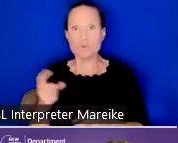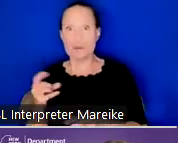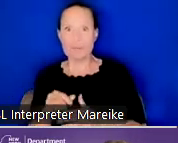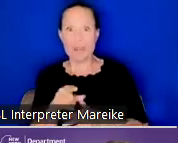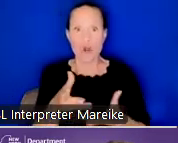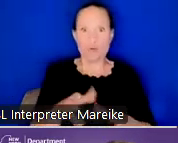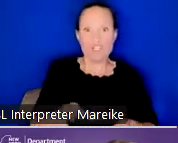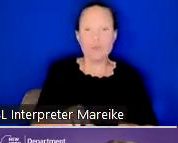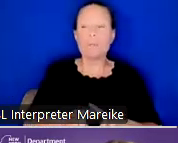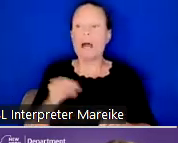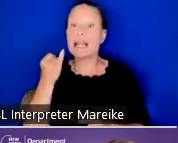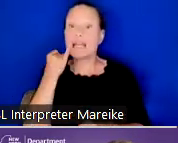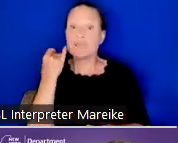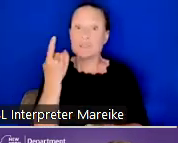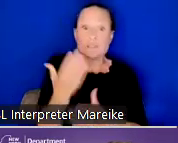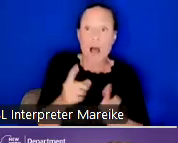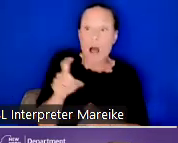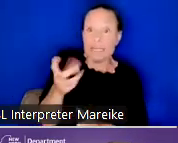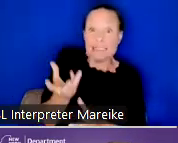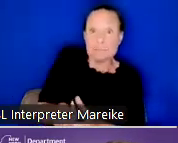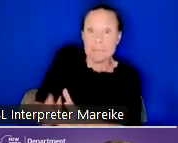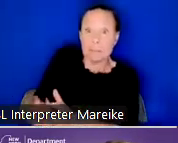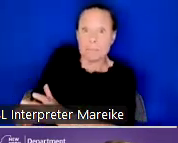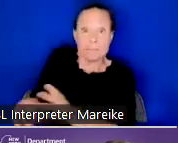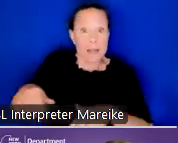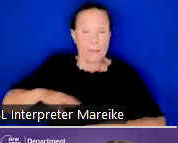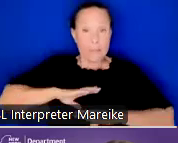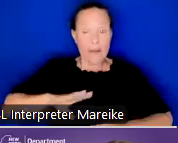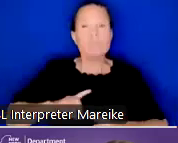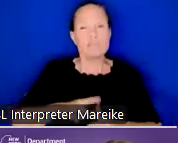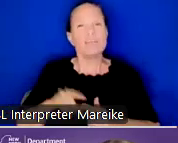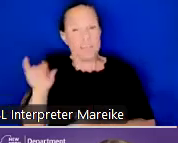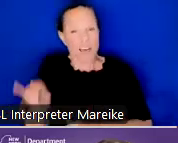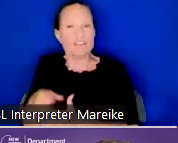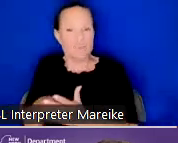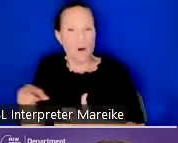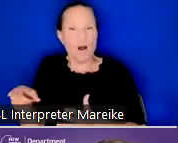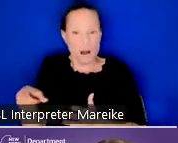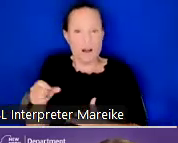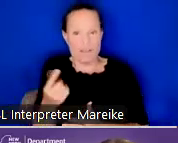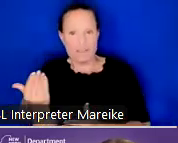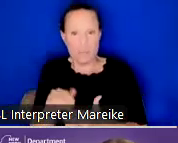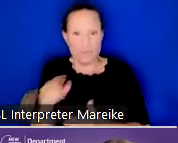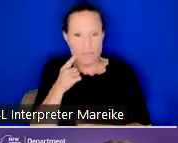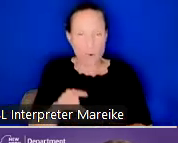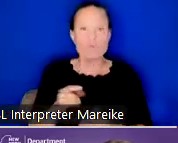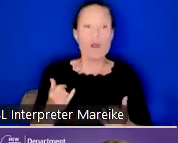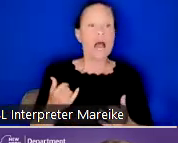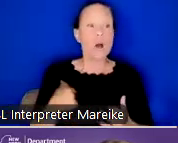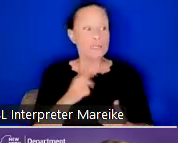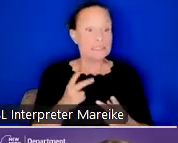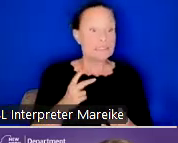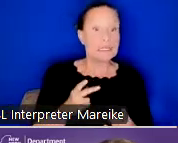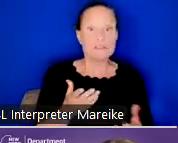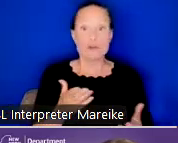the gaps. So right now, when we think across the services we provide, we know that there's gaps, right?